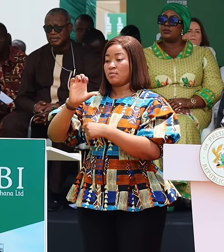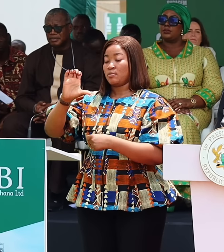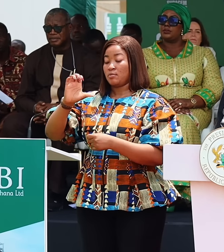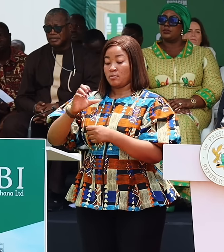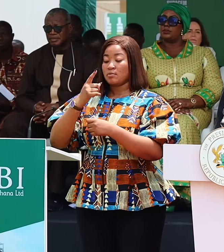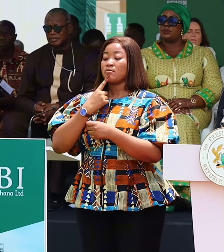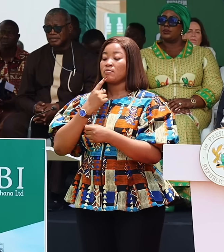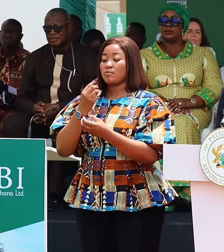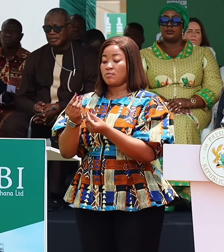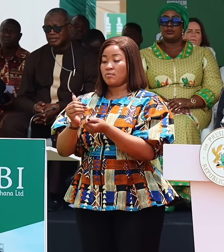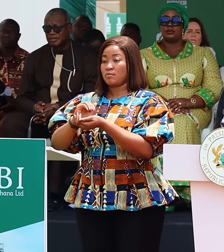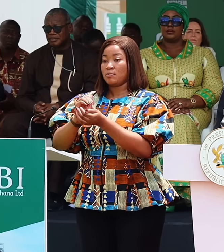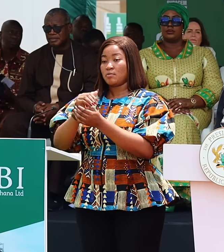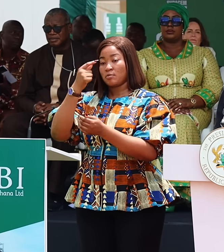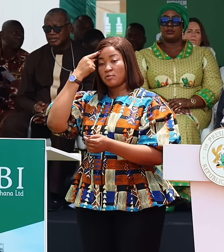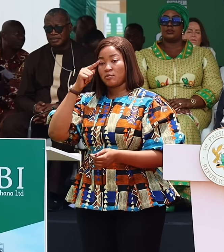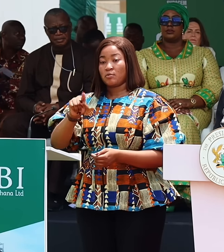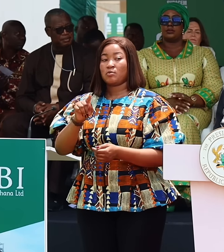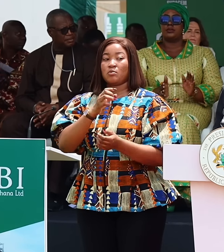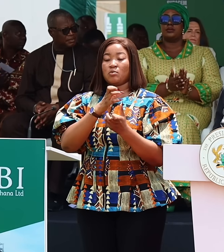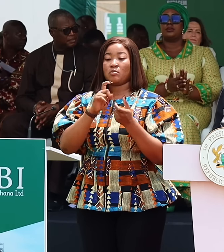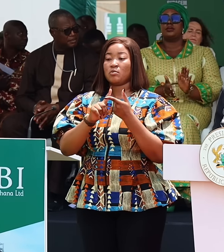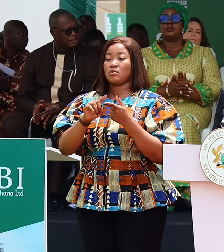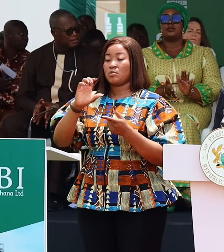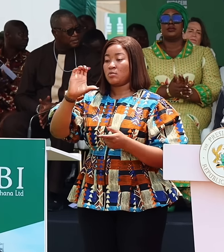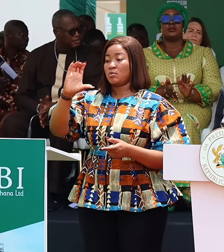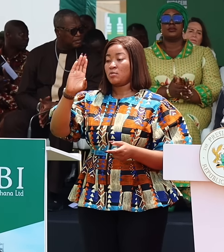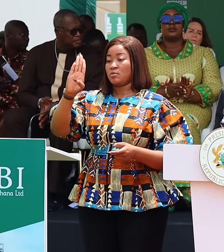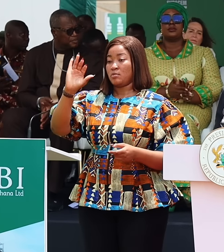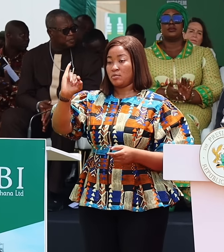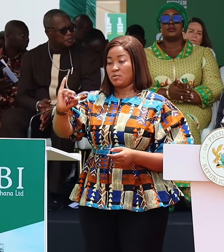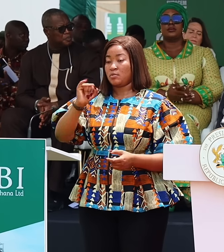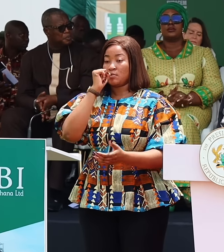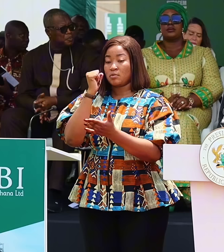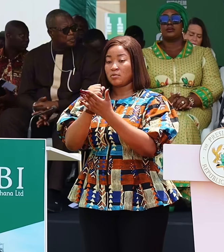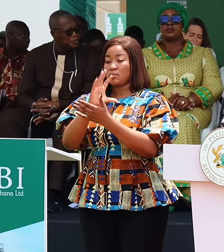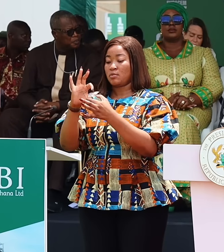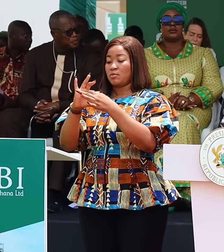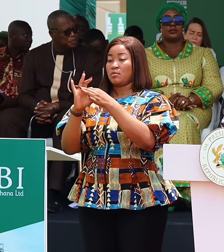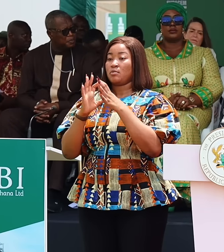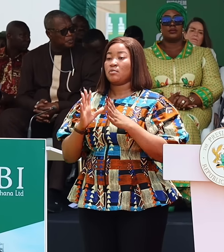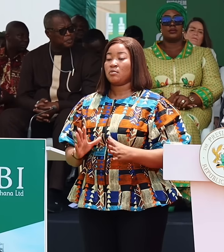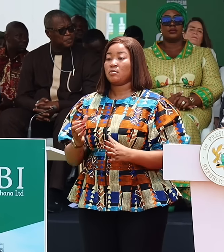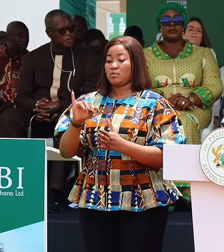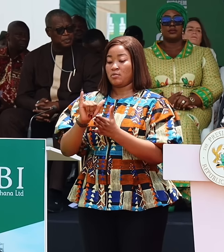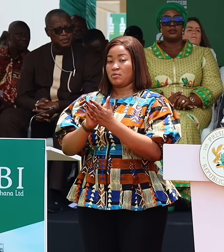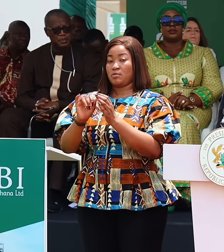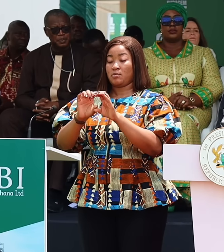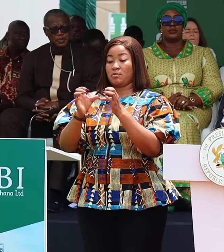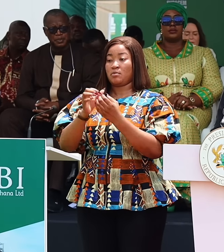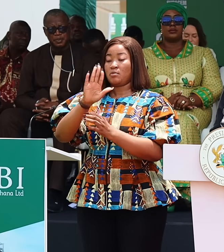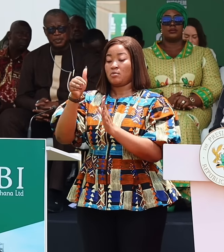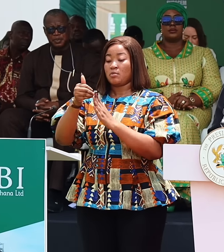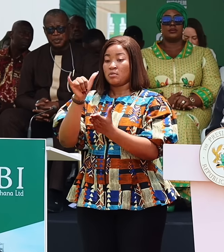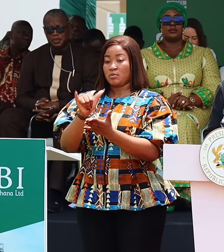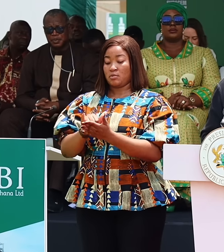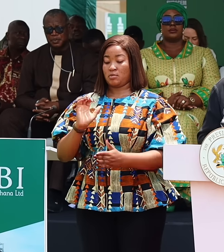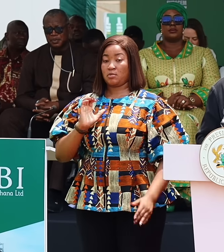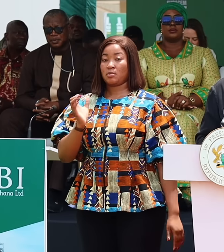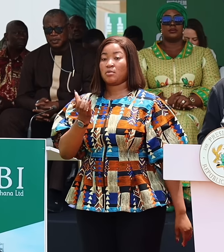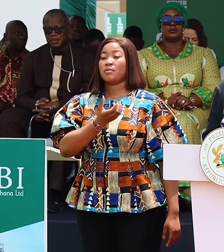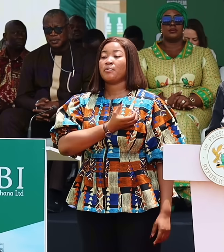production. I wish to assure CBI and our partners in the Industrial Enclave that